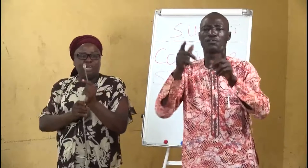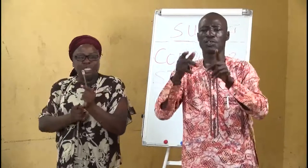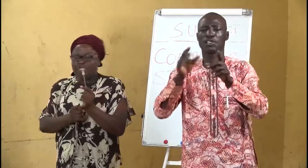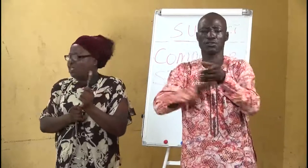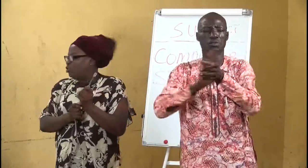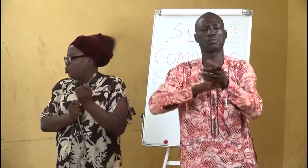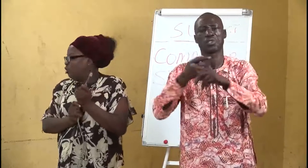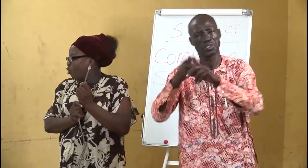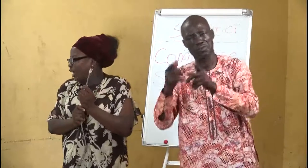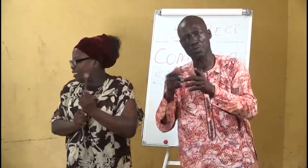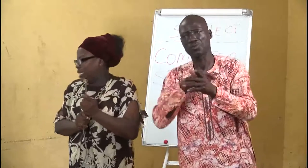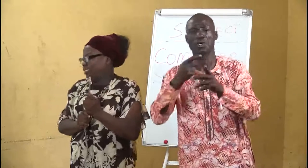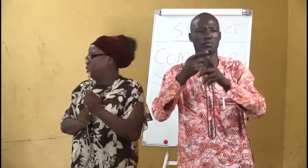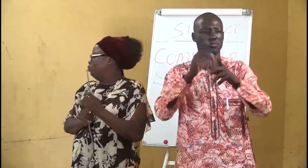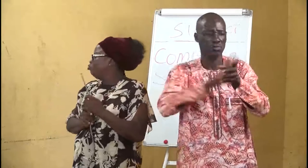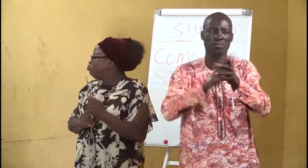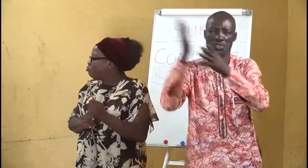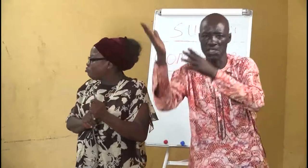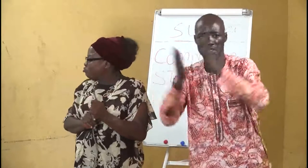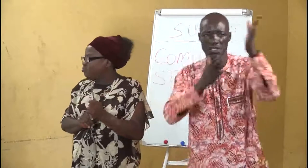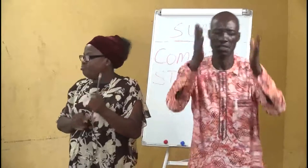being placed to be connected.